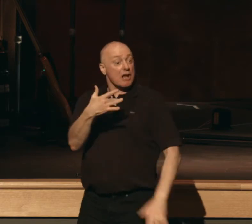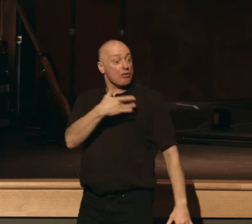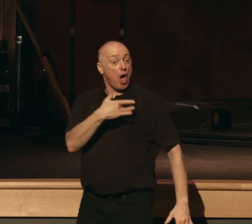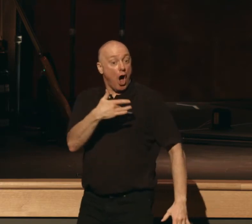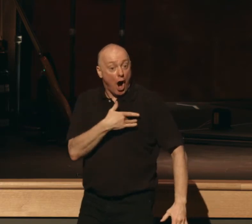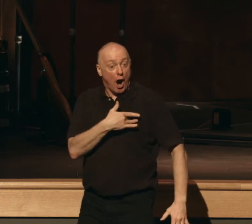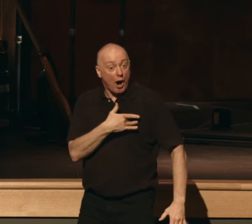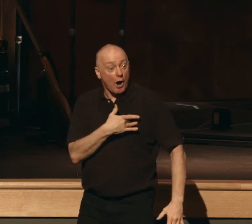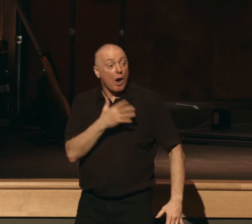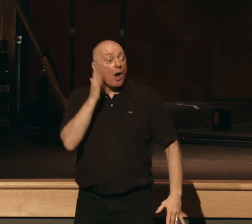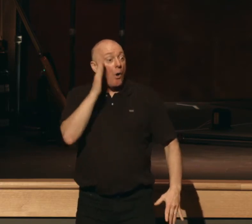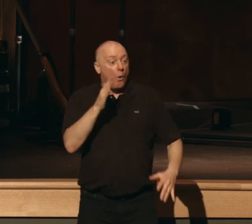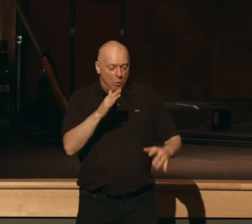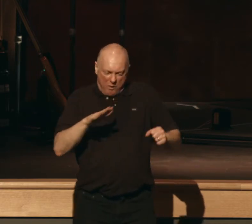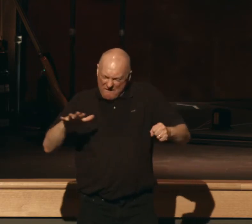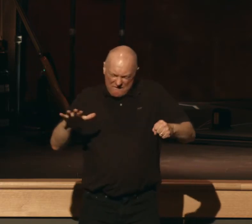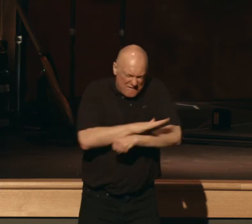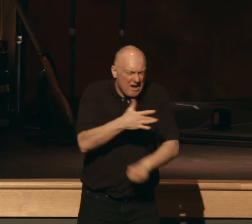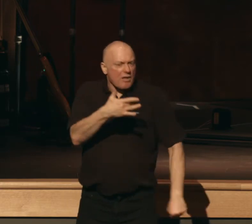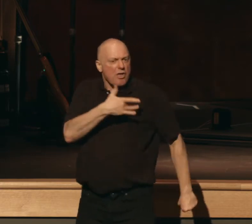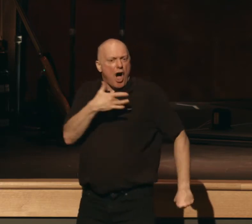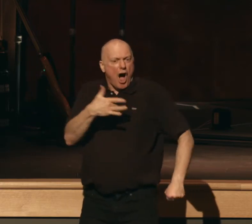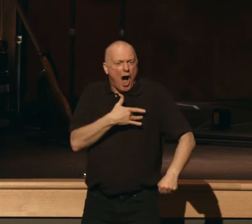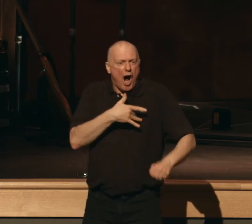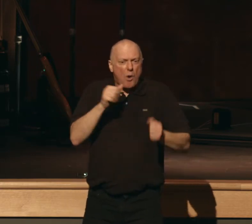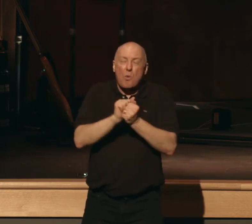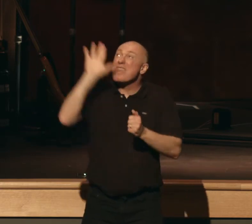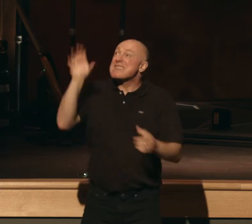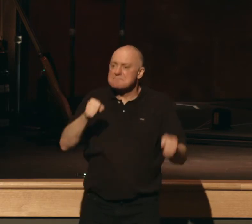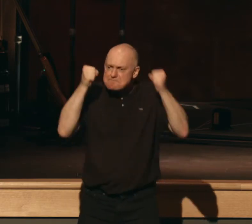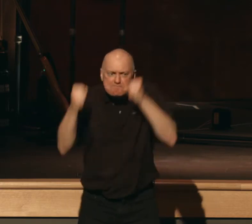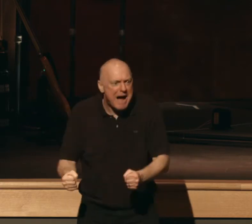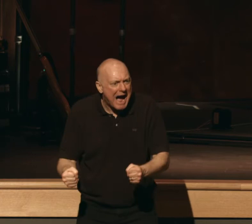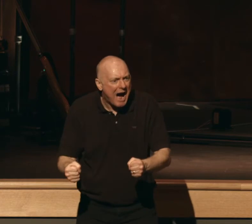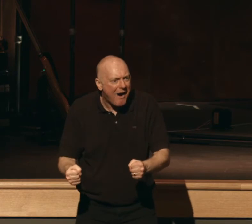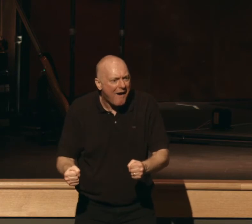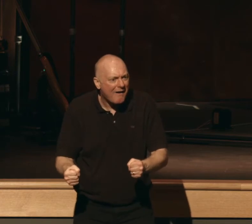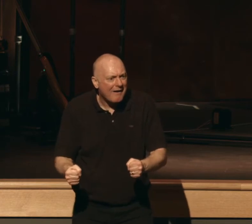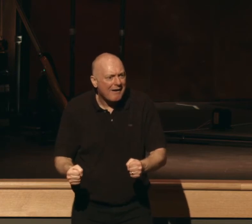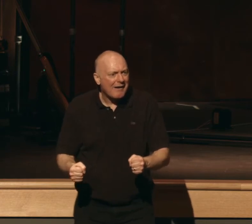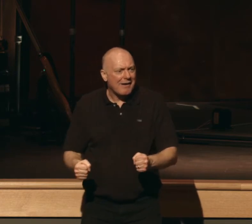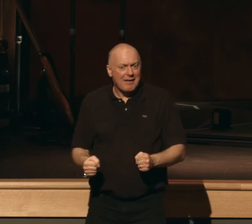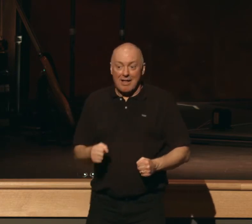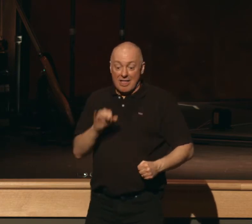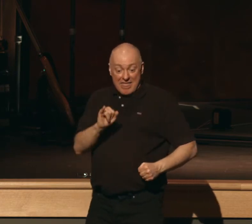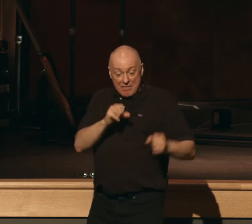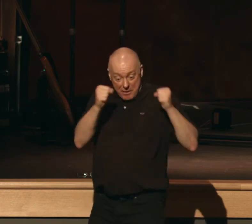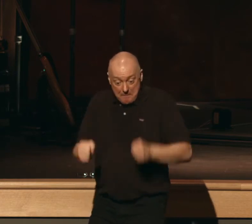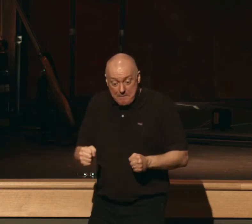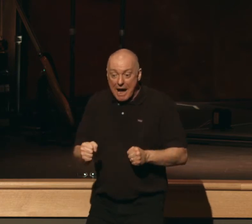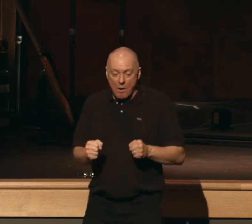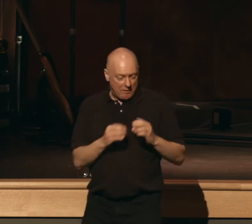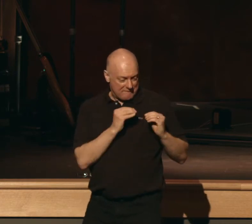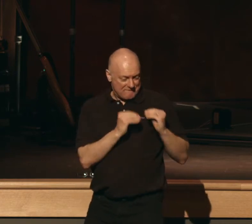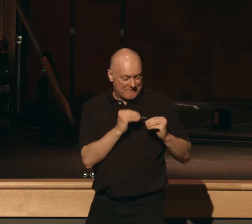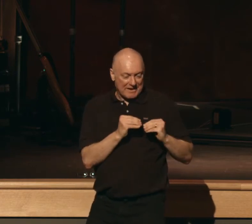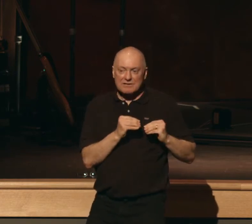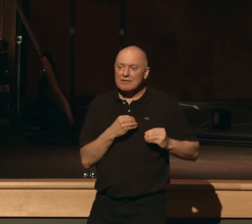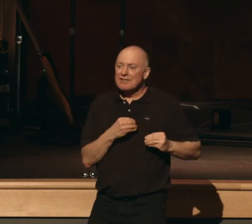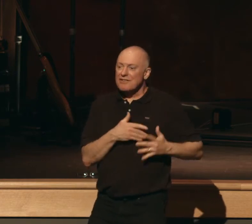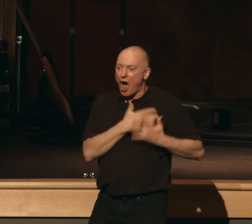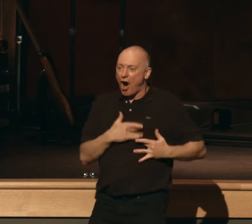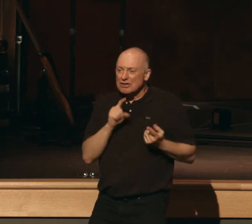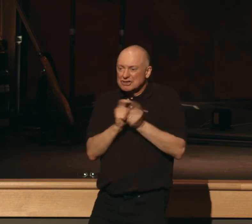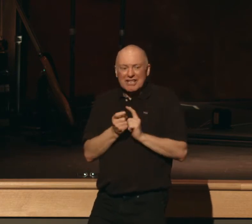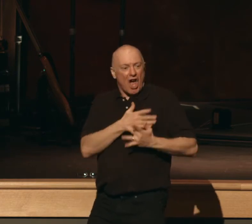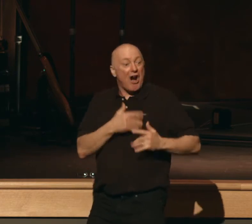heart would flood the heart with his immeasurable power, and that this immeasurable power would renovate the heart, would change